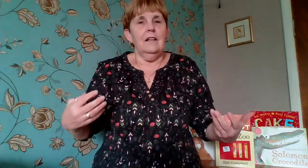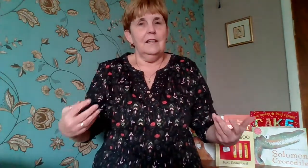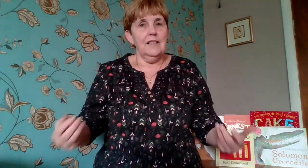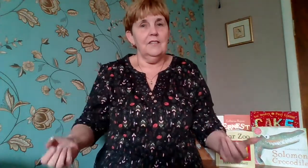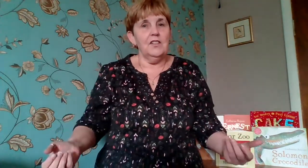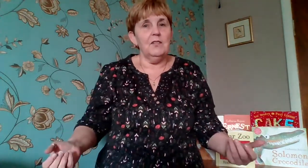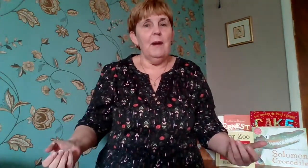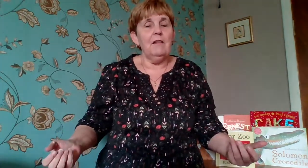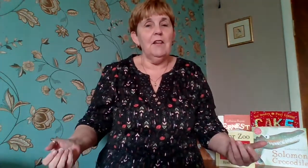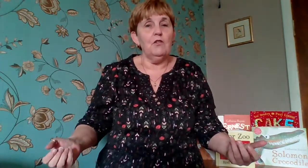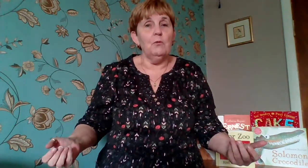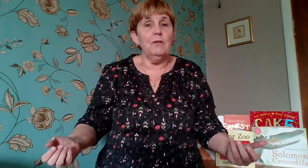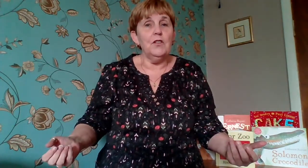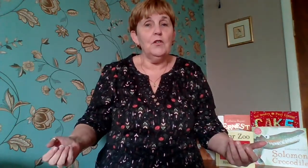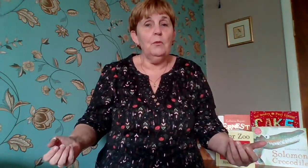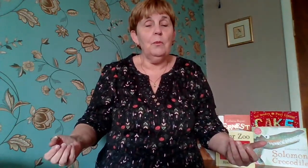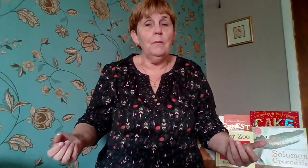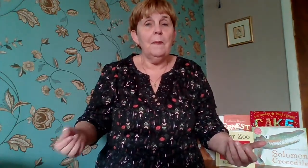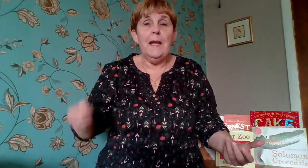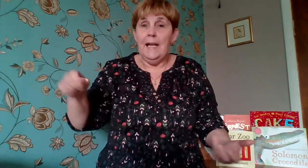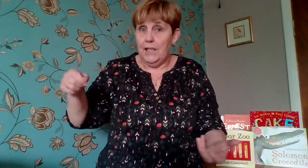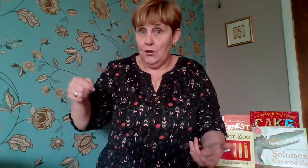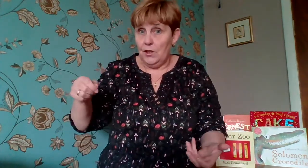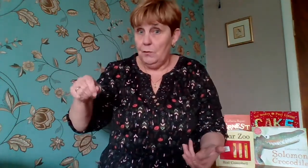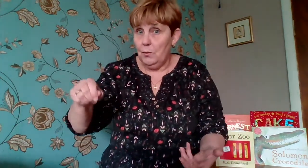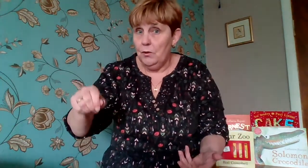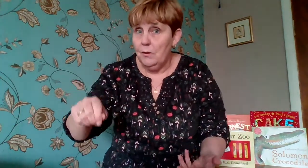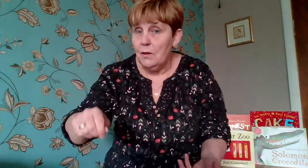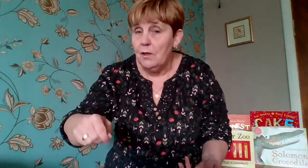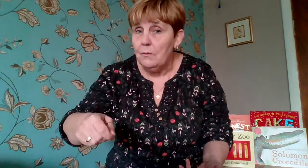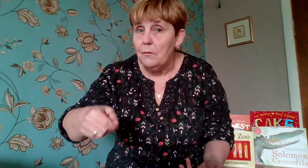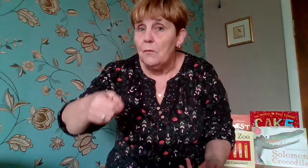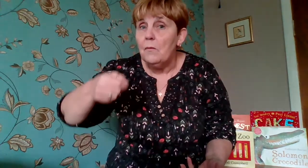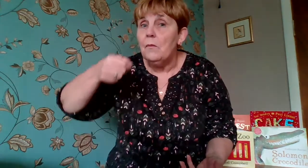as if to smell the aroma of the soup. And he took a spoon